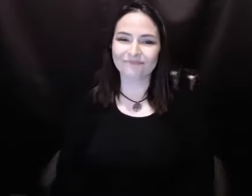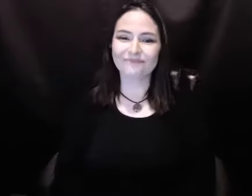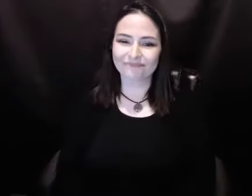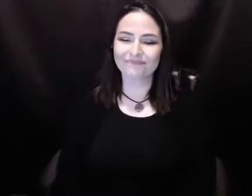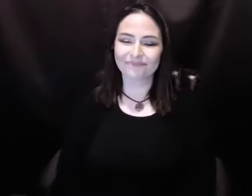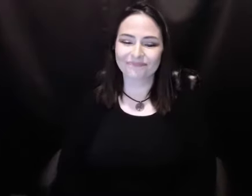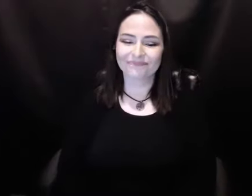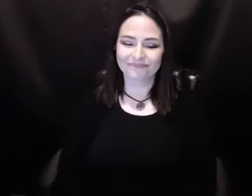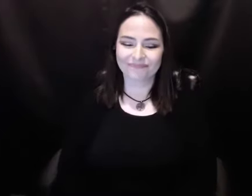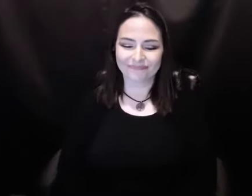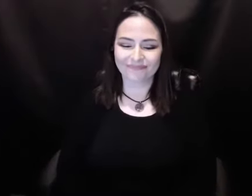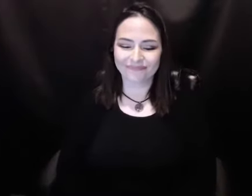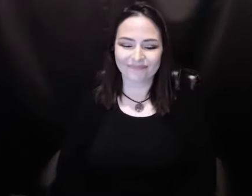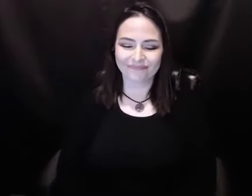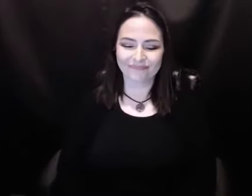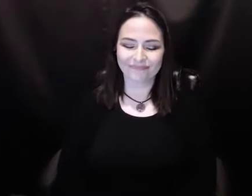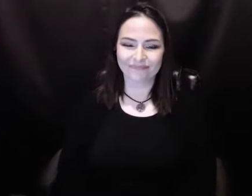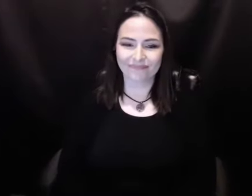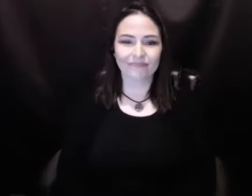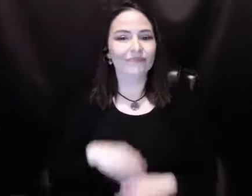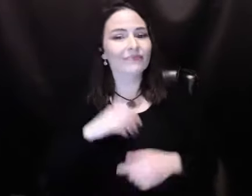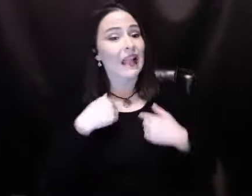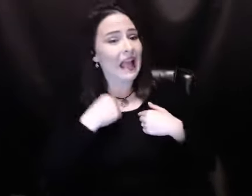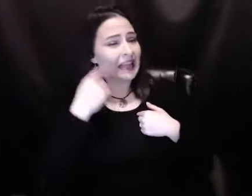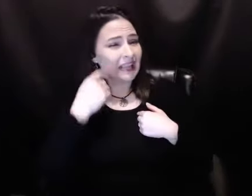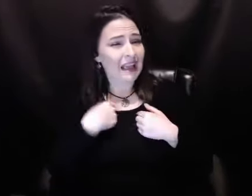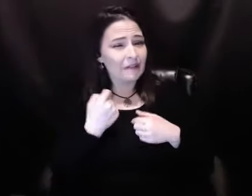to this program and live a life of continuous discovery.